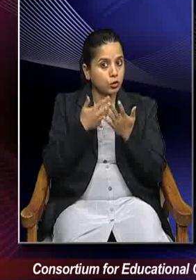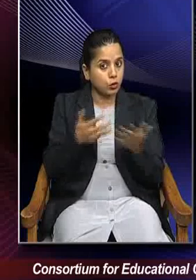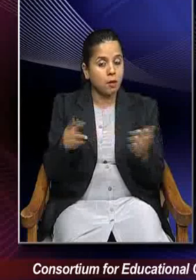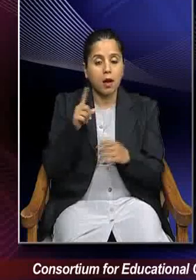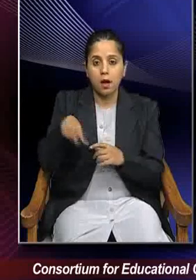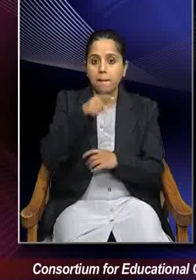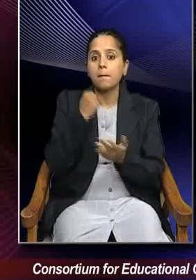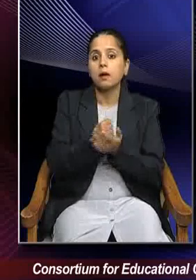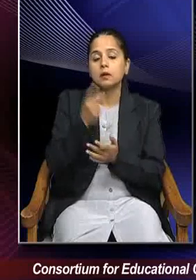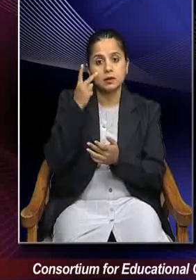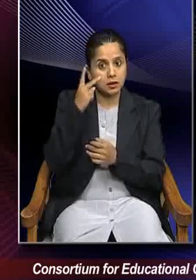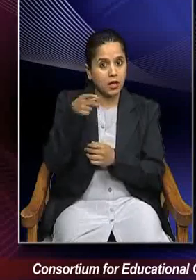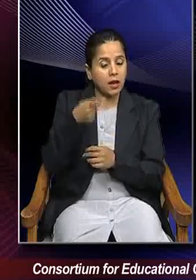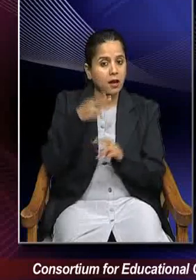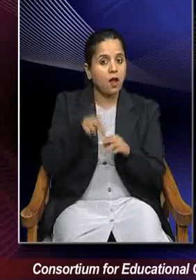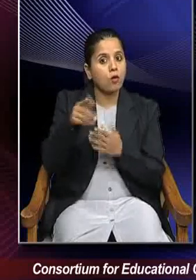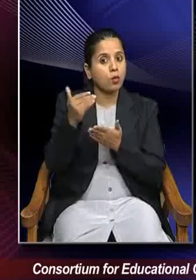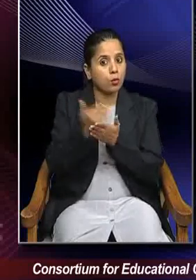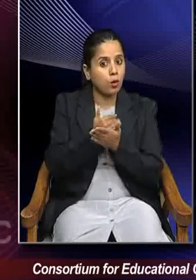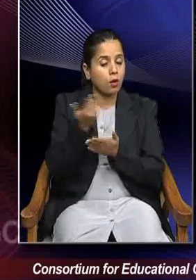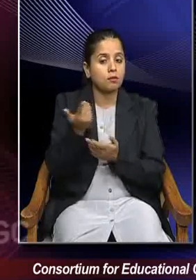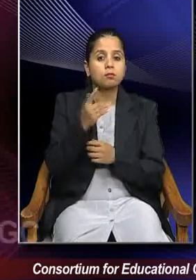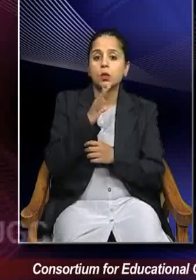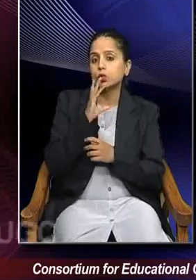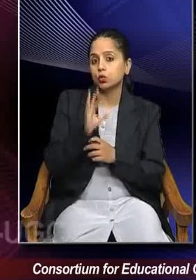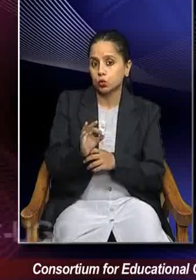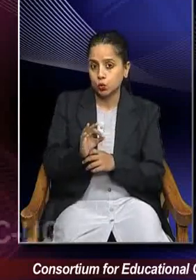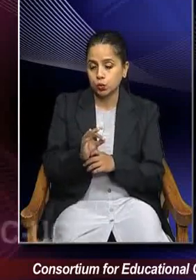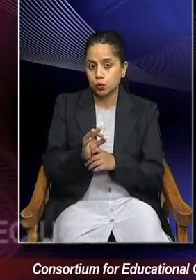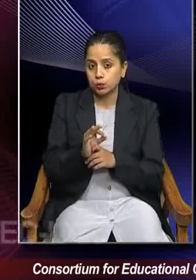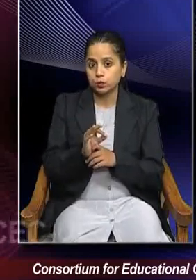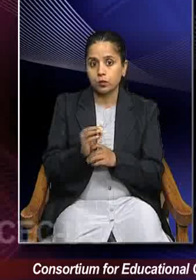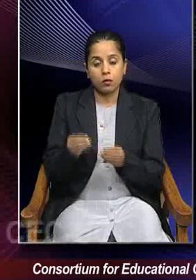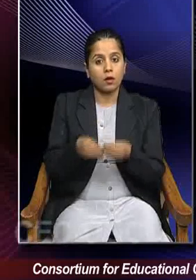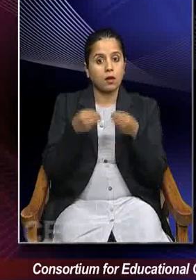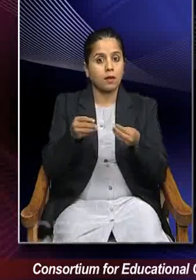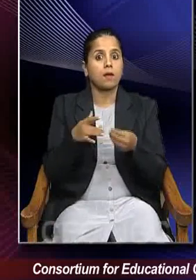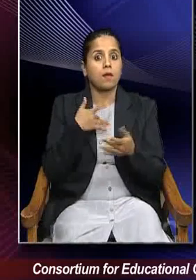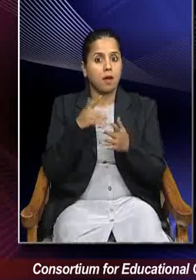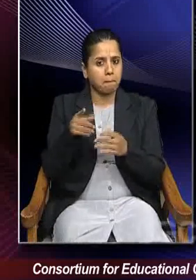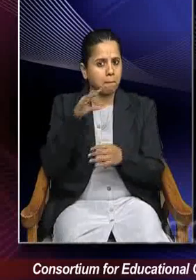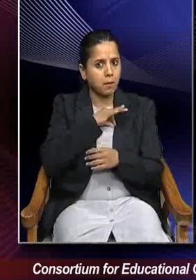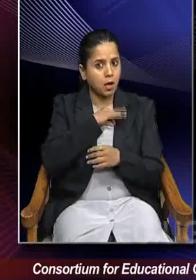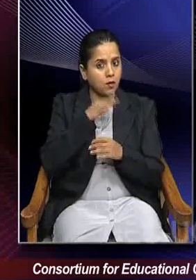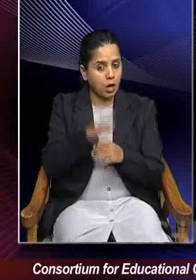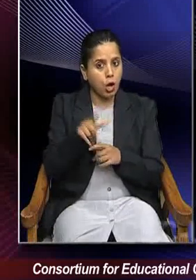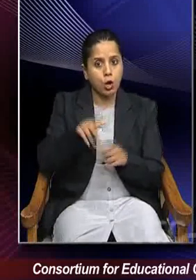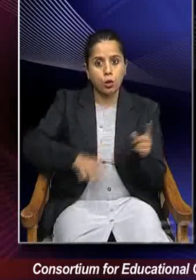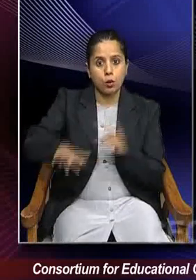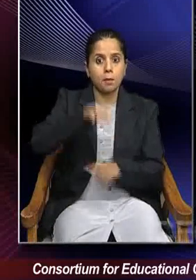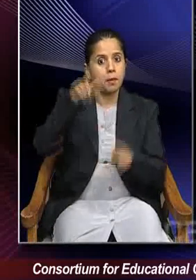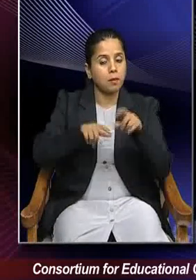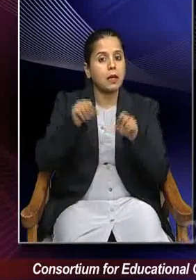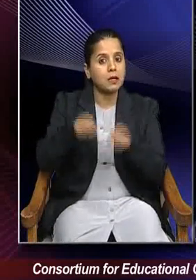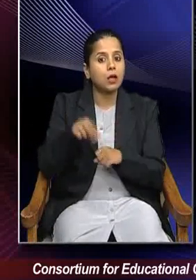see if a particular program is really giving any benefits to the local public or not. So